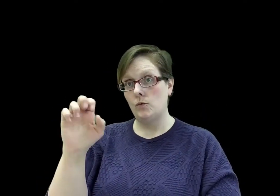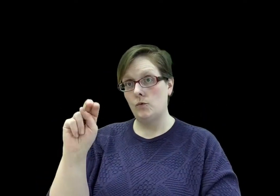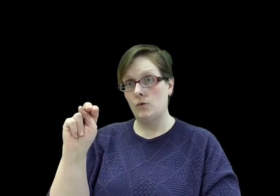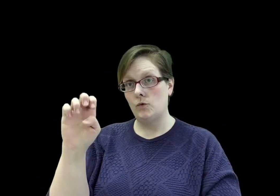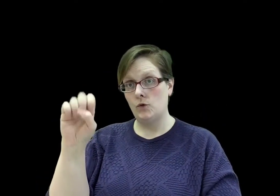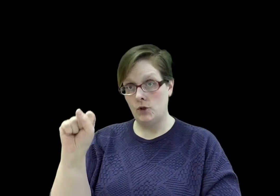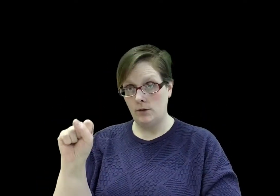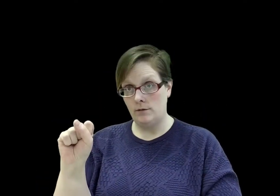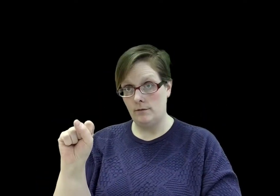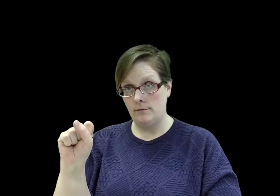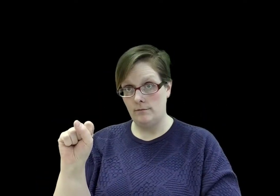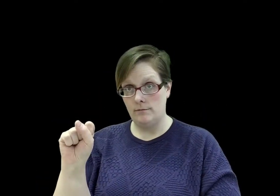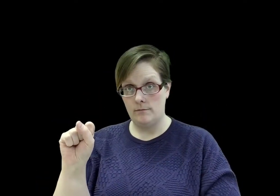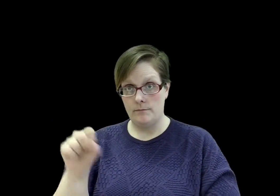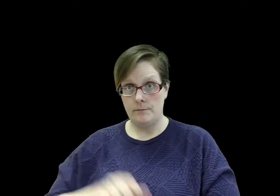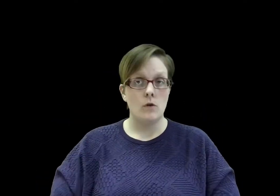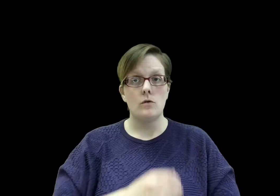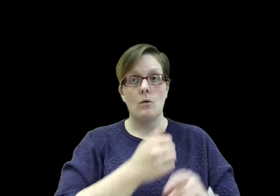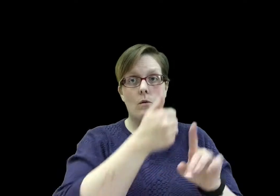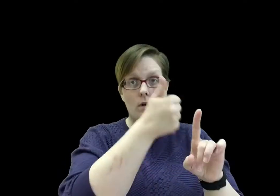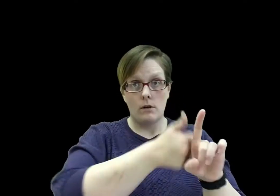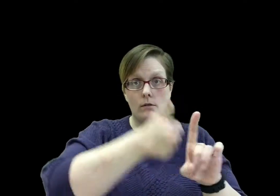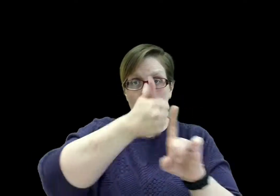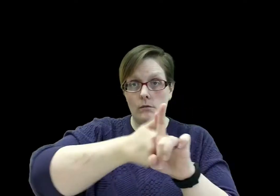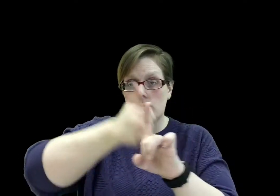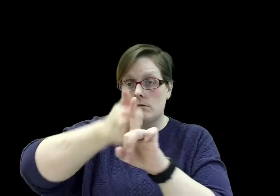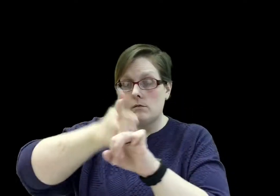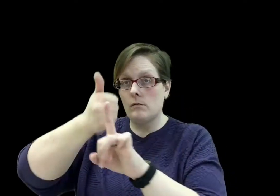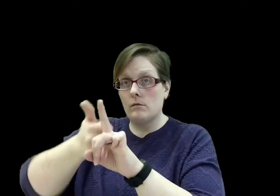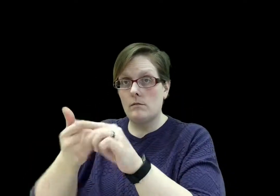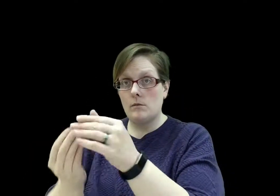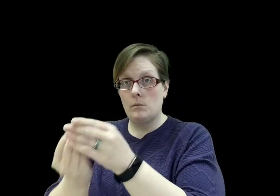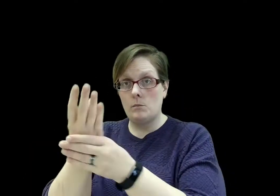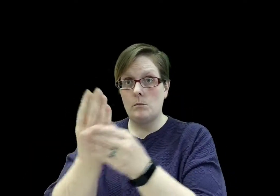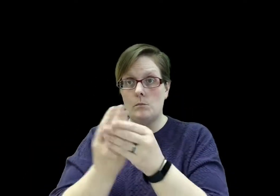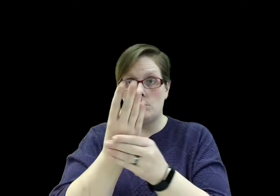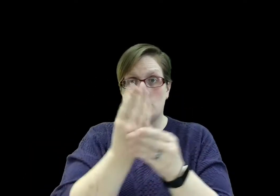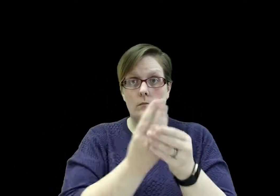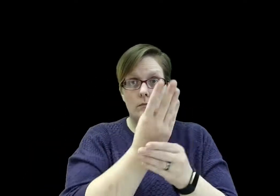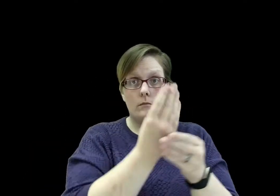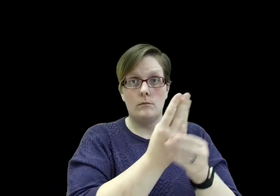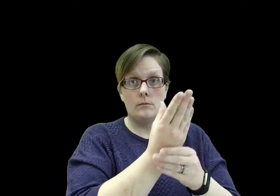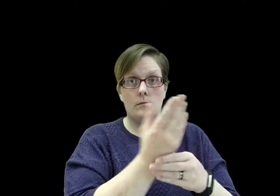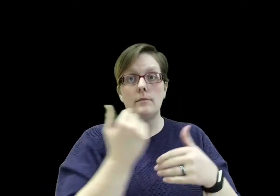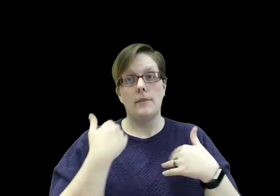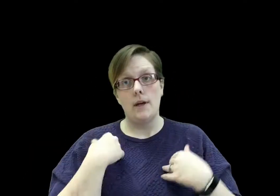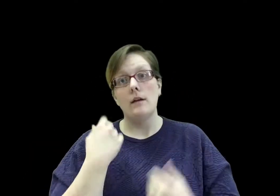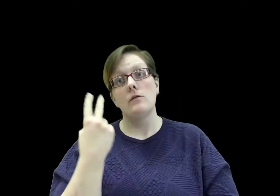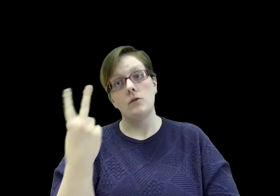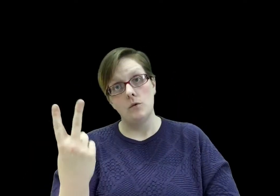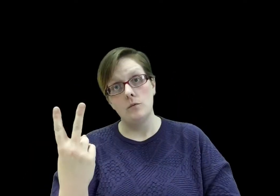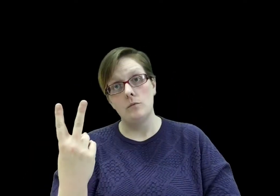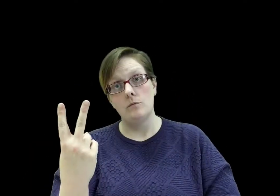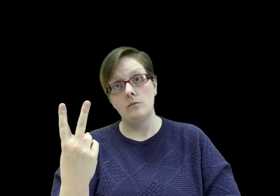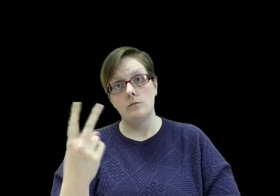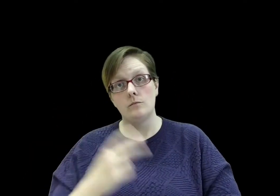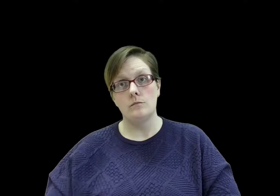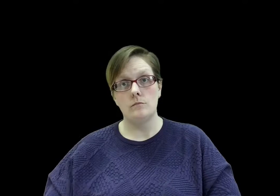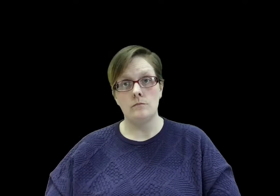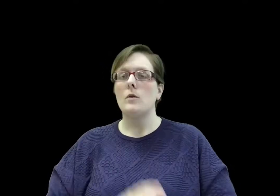One trait actually has 2 genes. So every single plant has 2